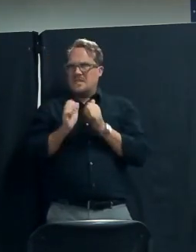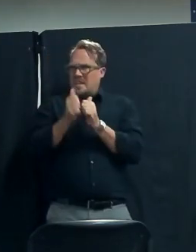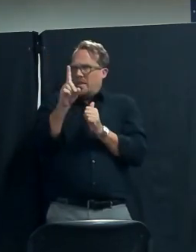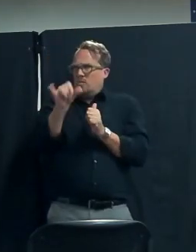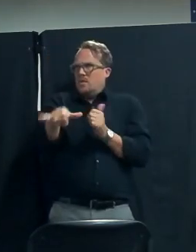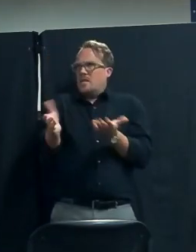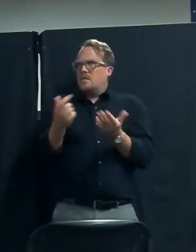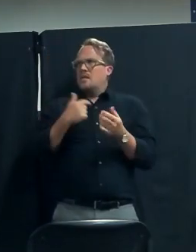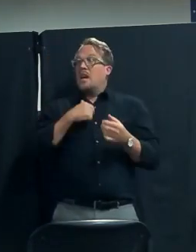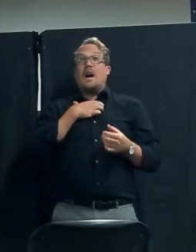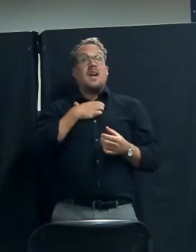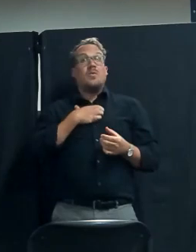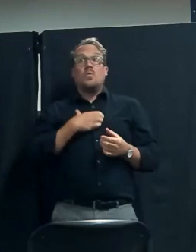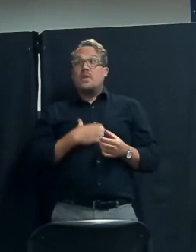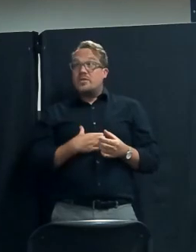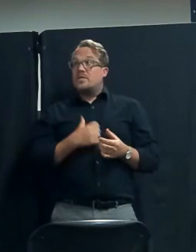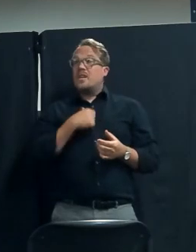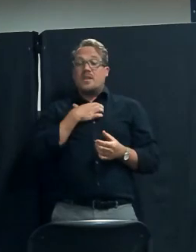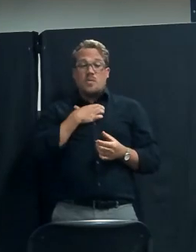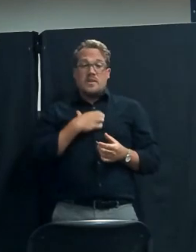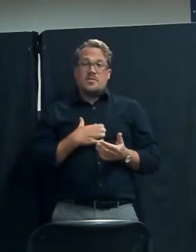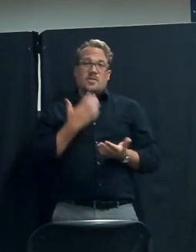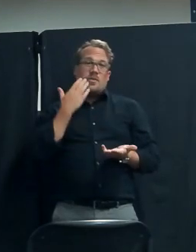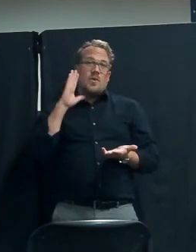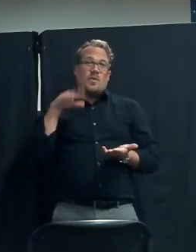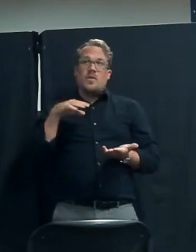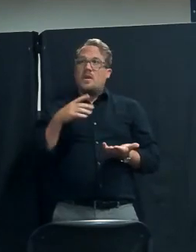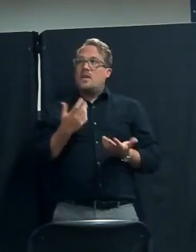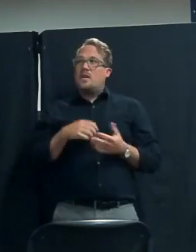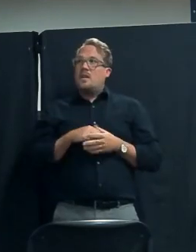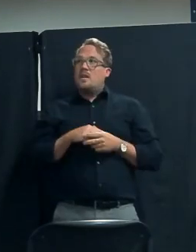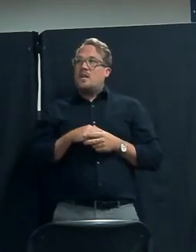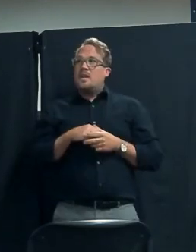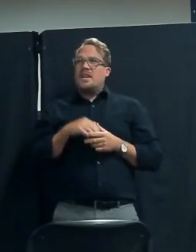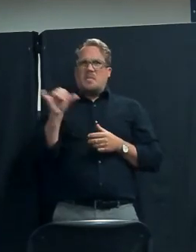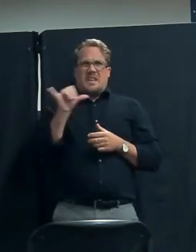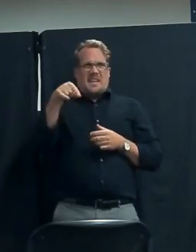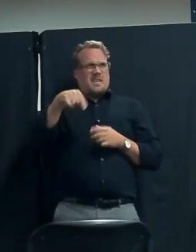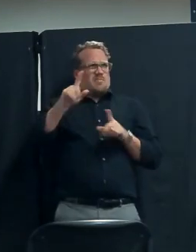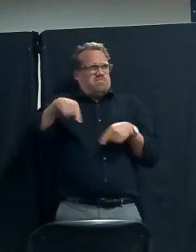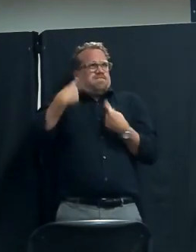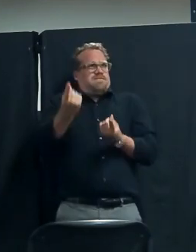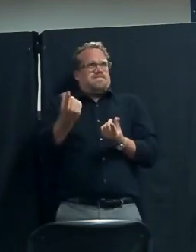Well, I wish it was, I've, it's been like this for a long time.